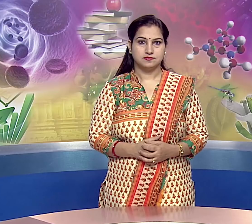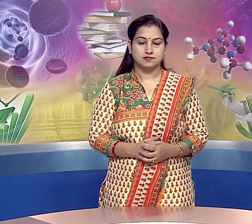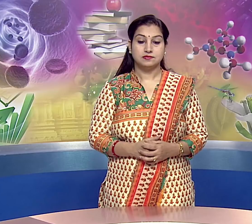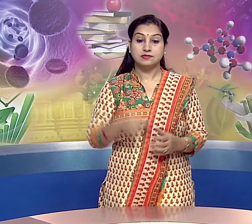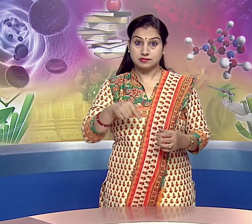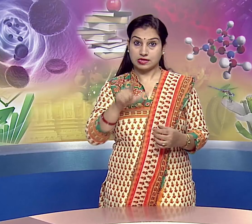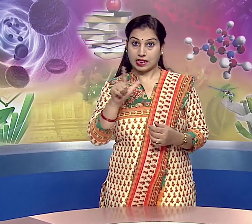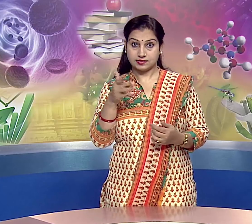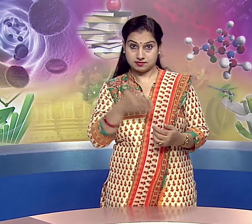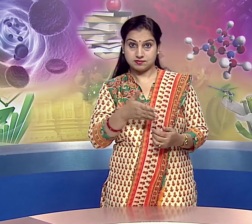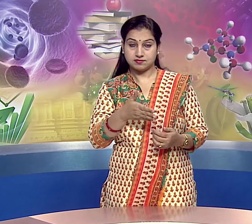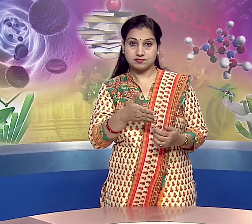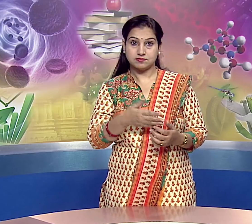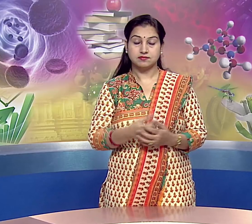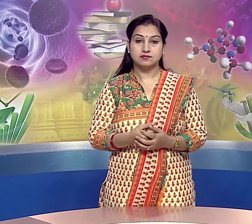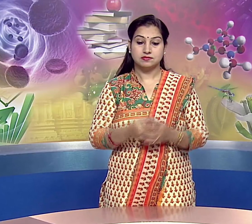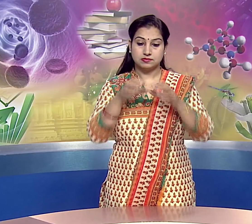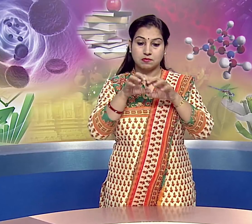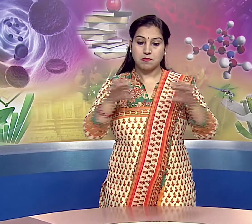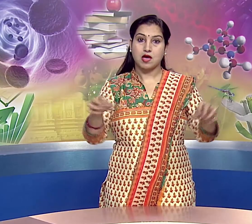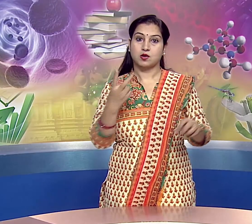This lesson is in 2 parts.